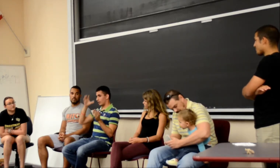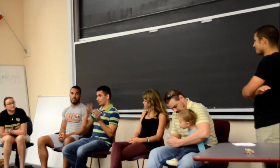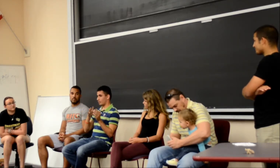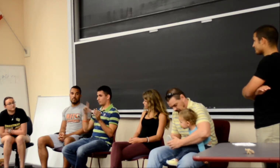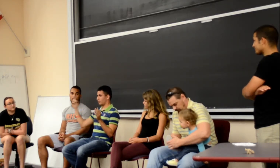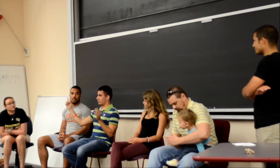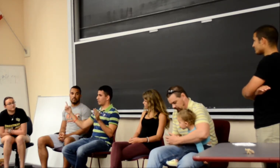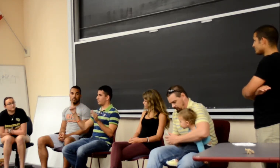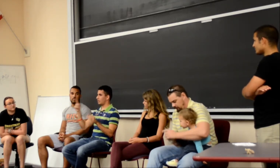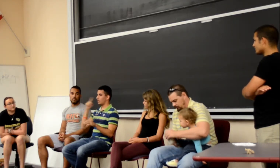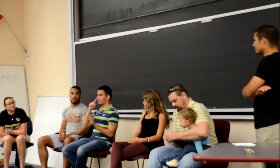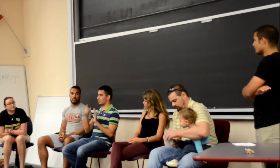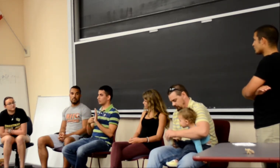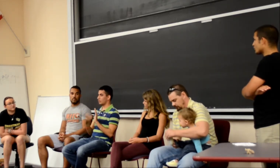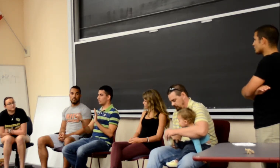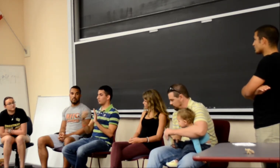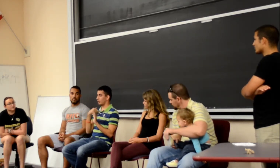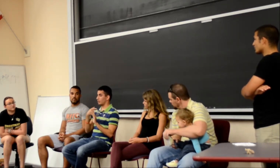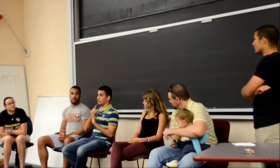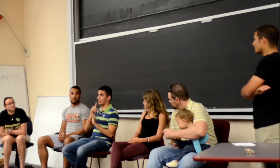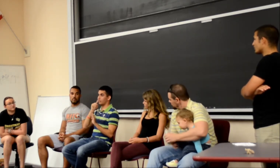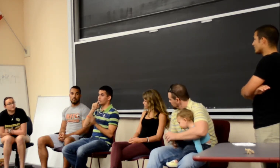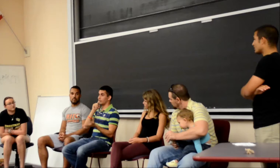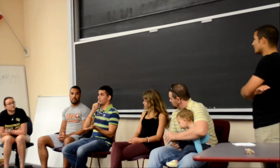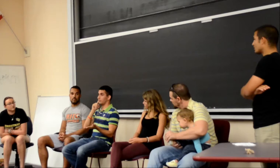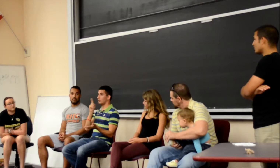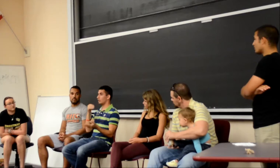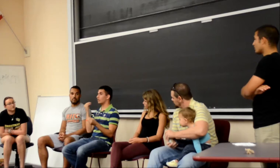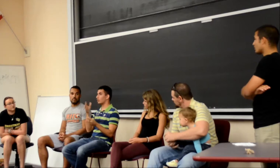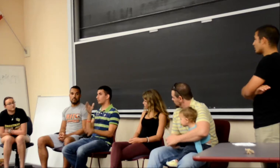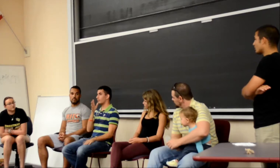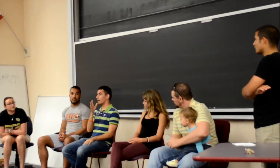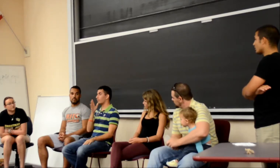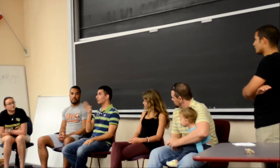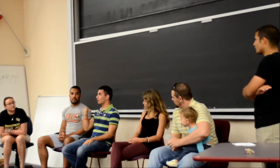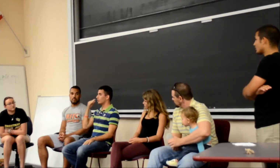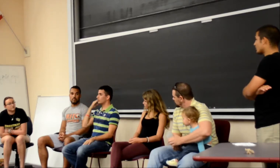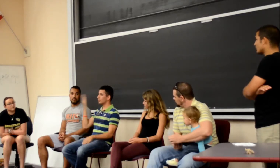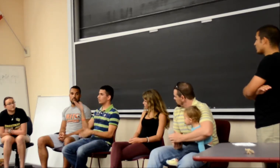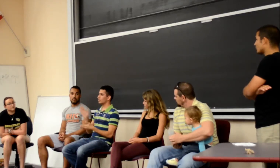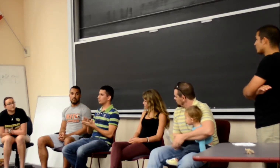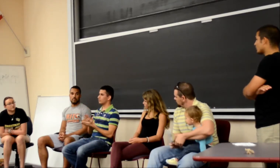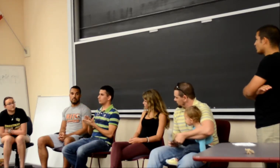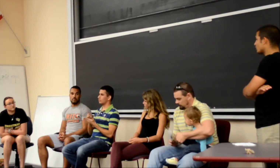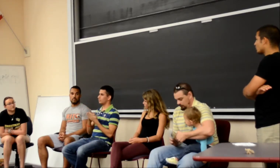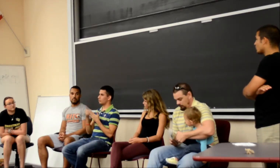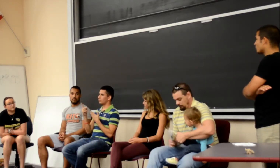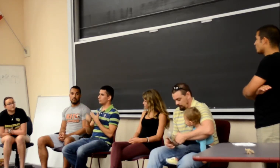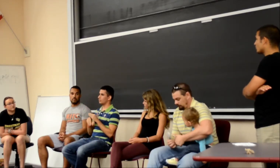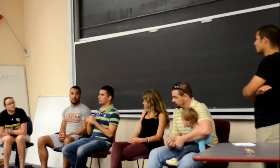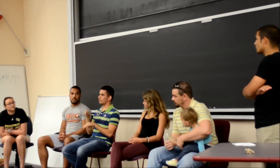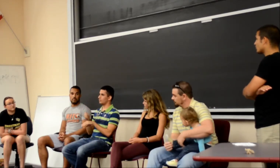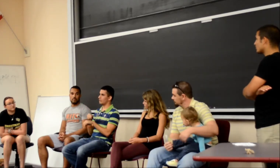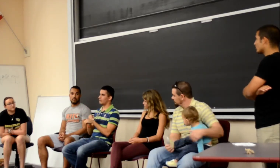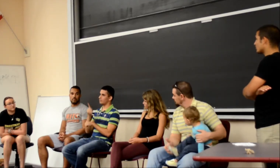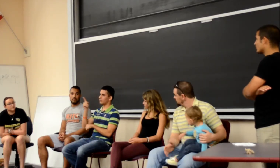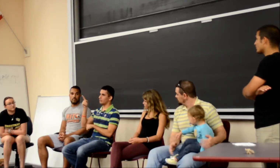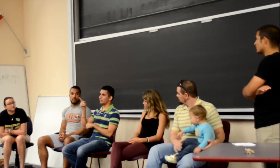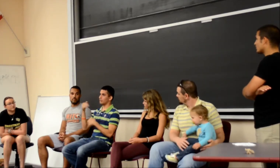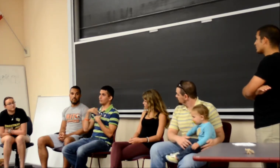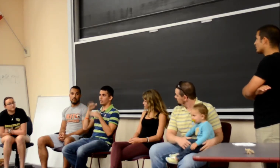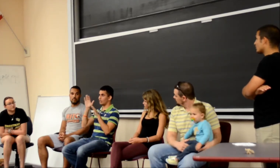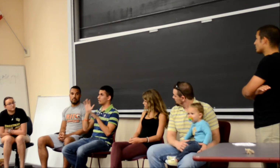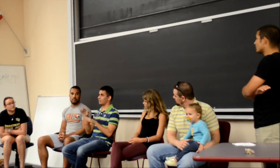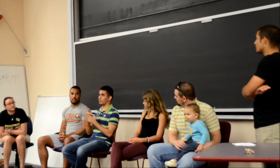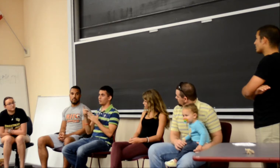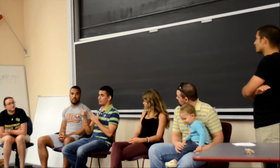One of the guys came in and noticed, what's that, and they told my mom, there's a school program in Miami there,